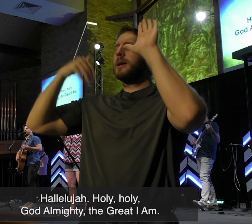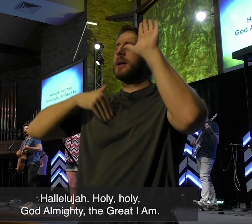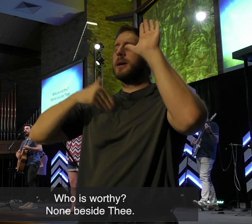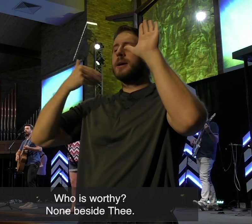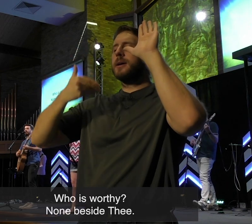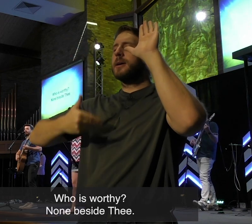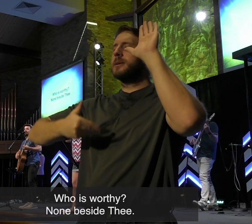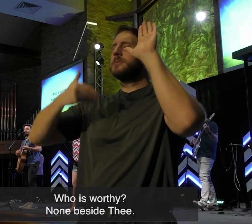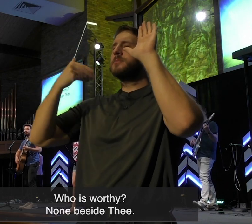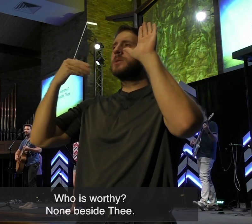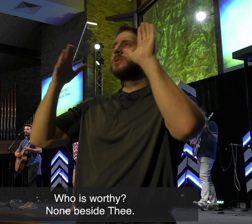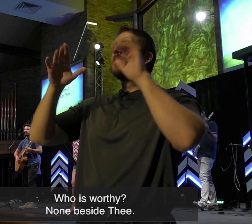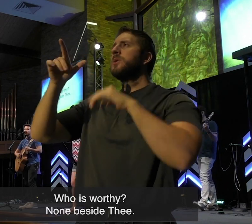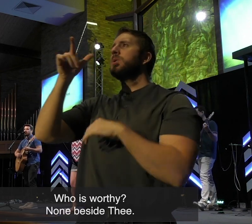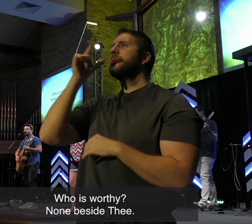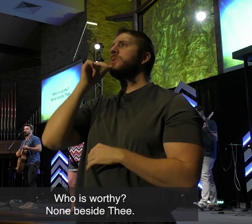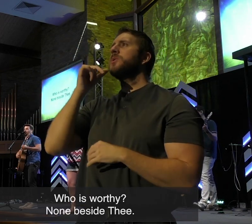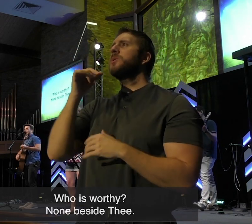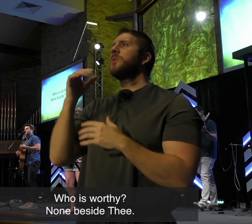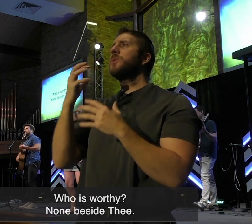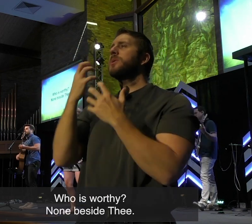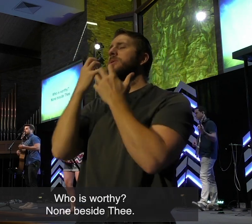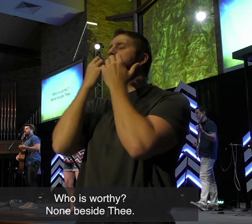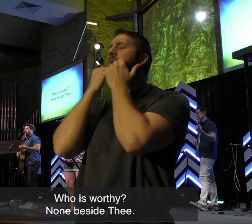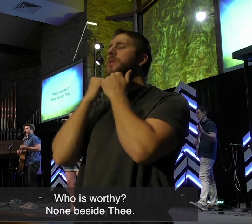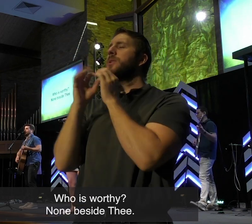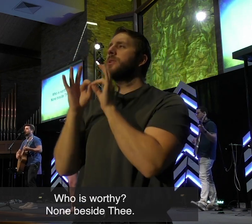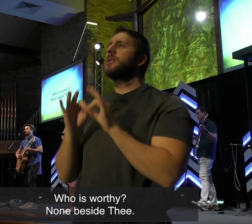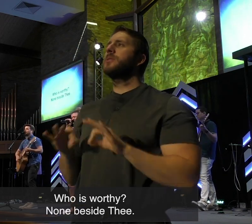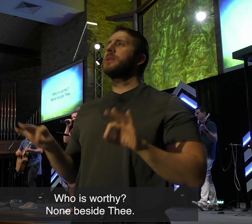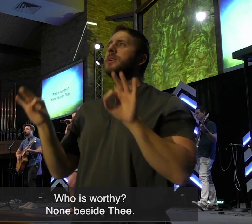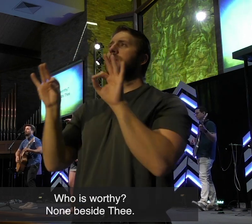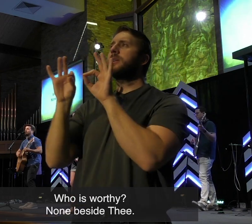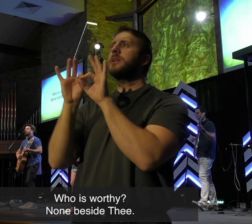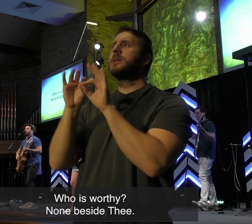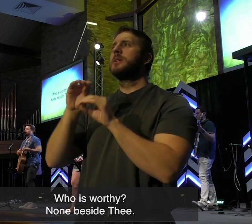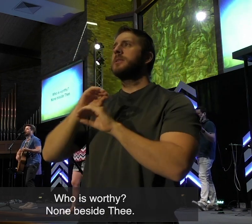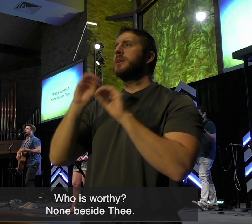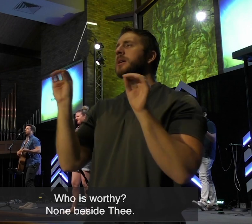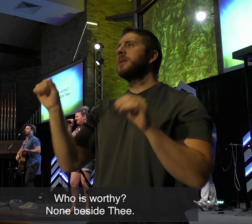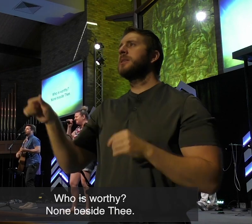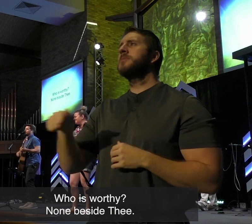great I am, who is worthy.